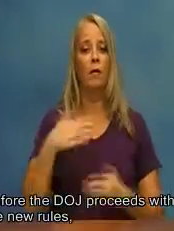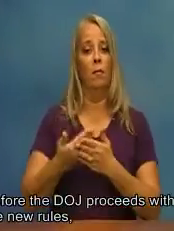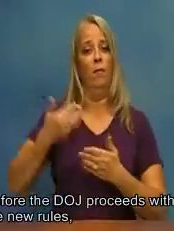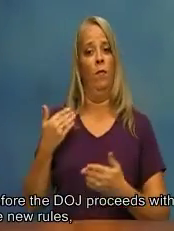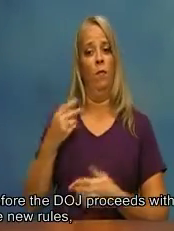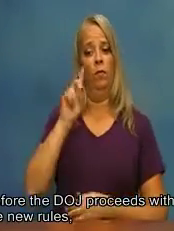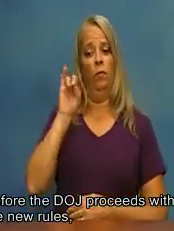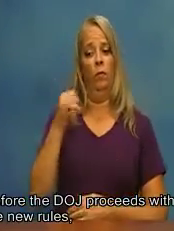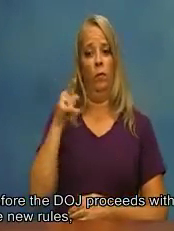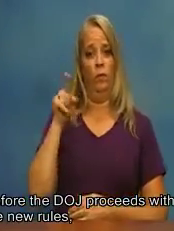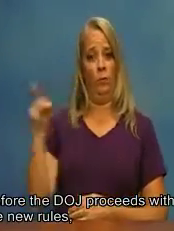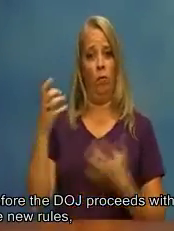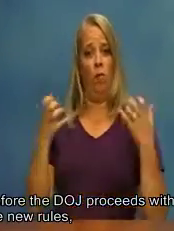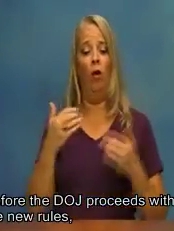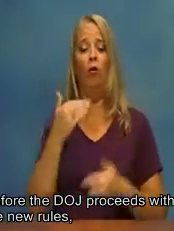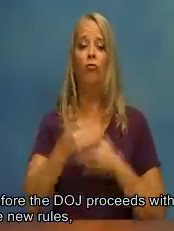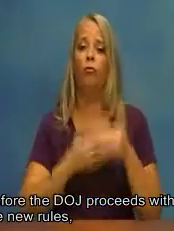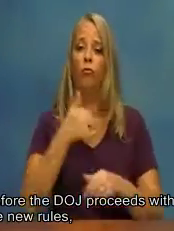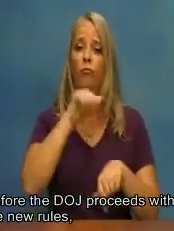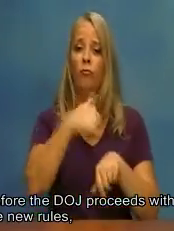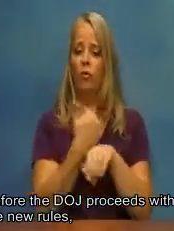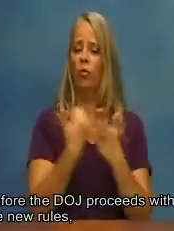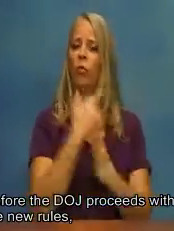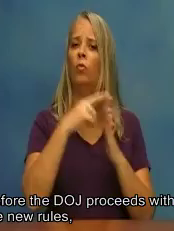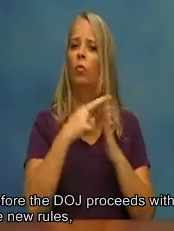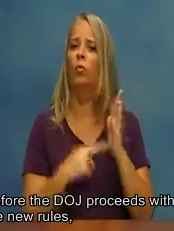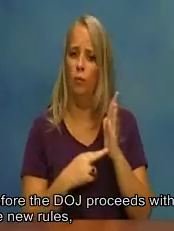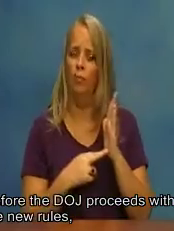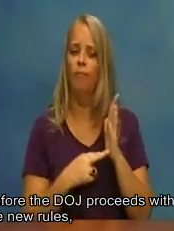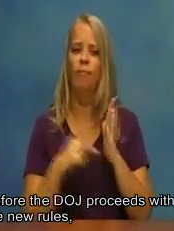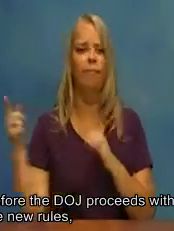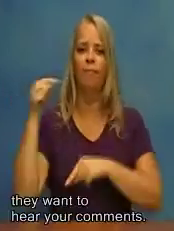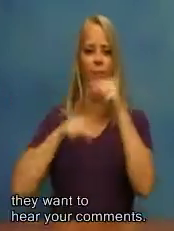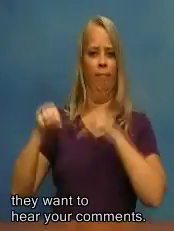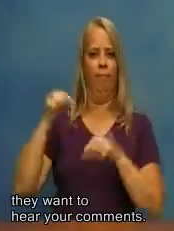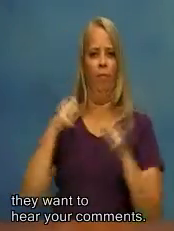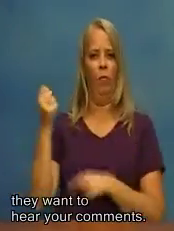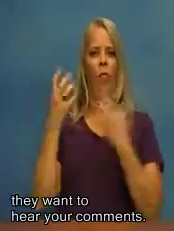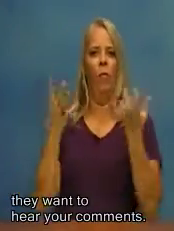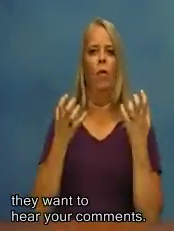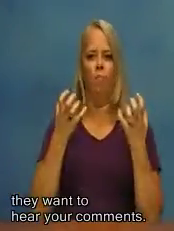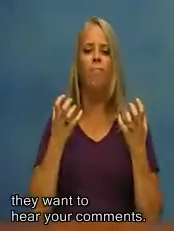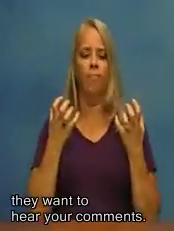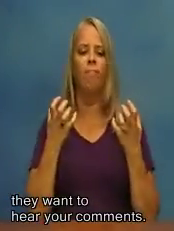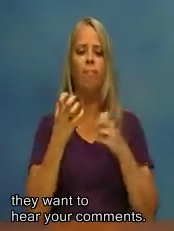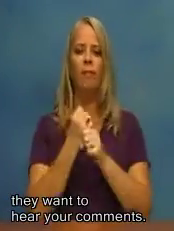Before the DOJ proceeds with the new rules, they want to hear your comments.